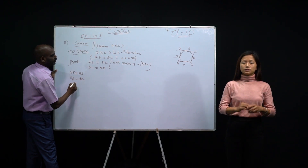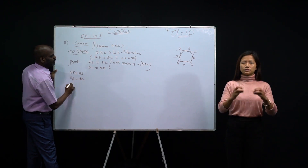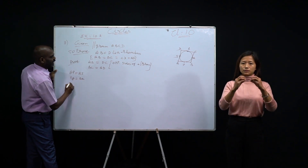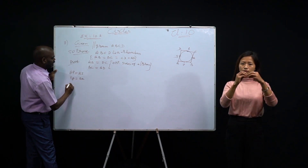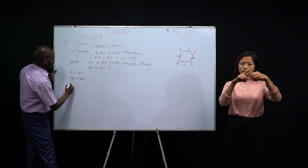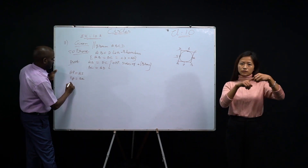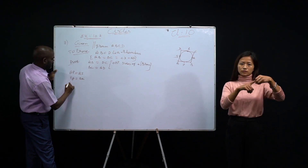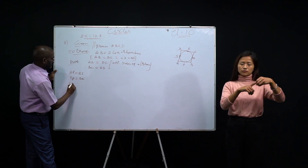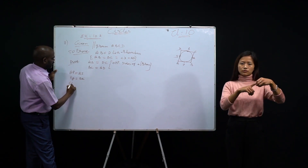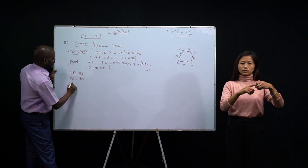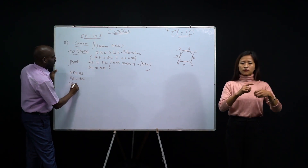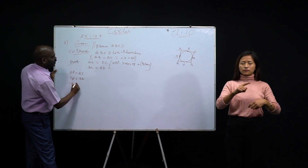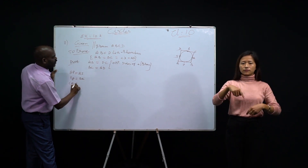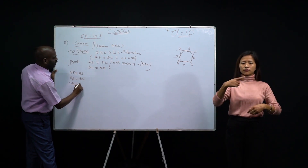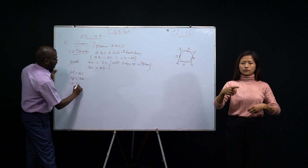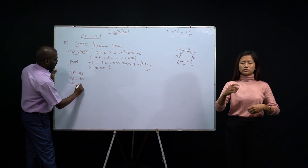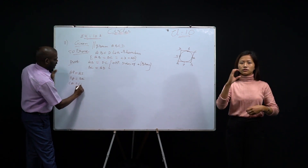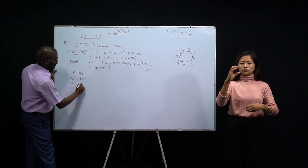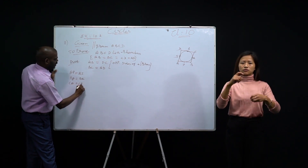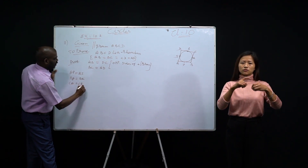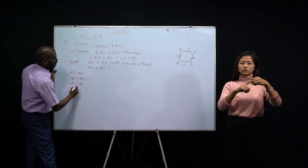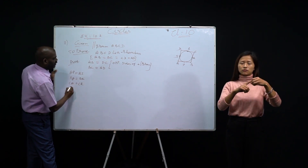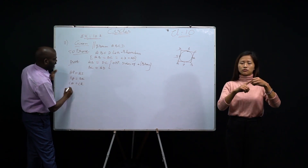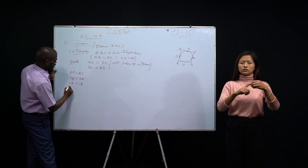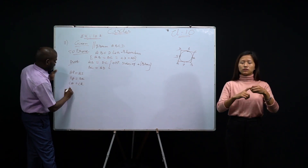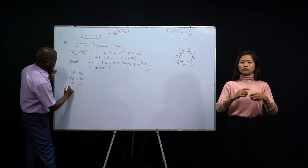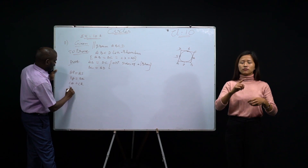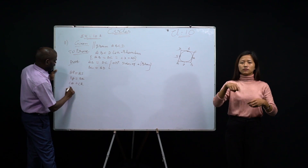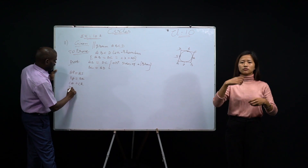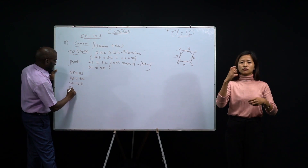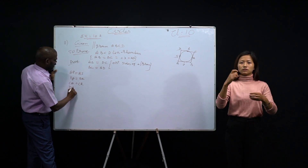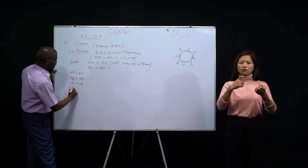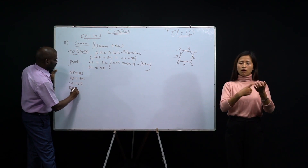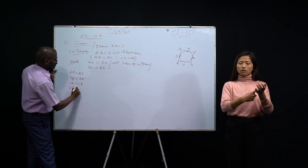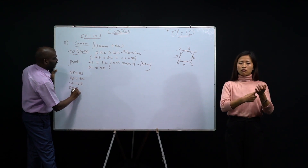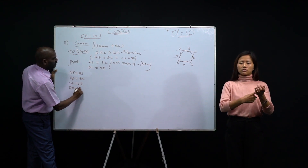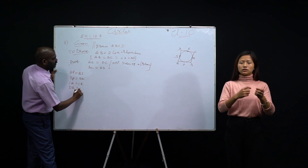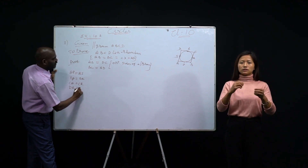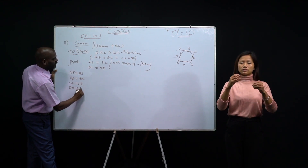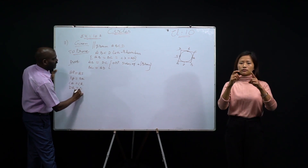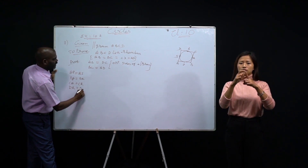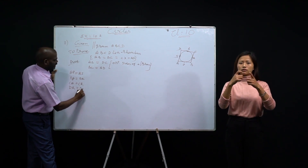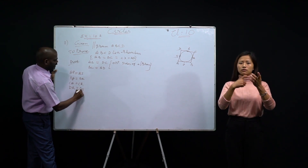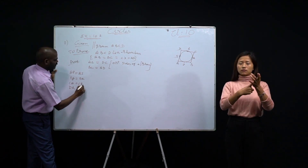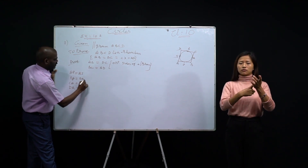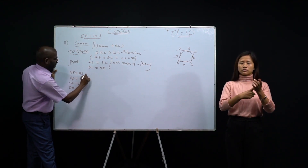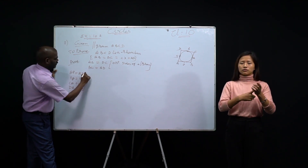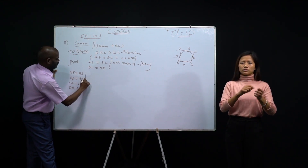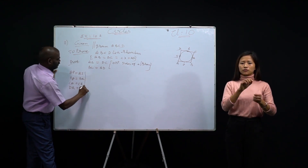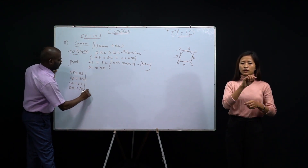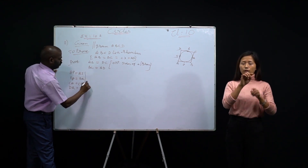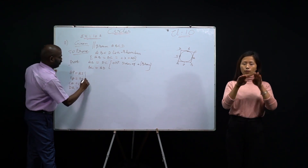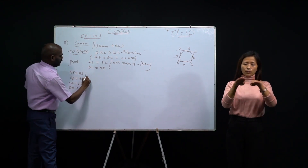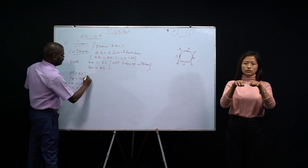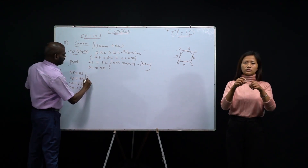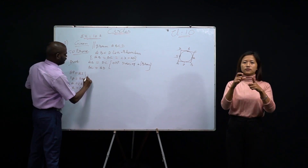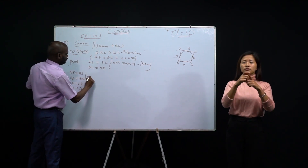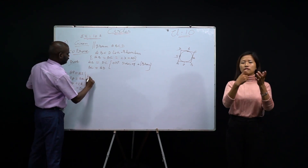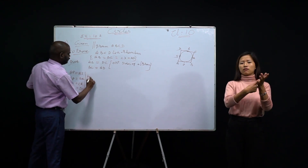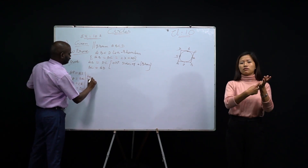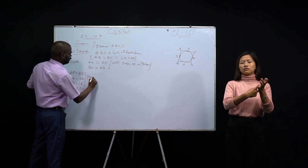BQ. Next, CQ equal CR. Next, DR equal DS.